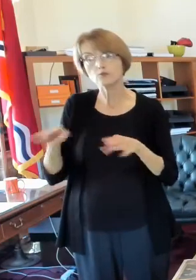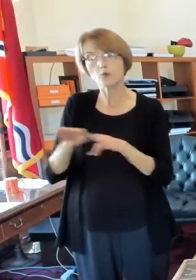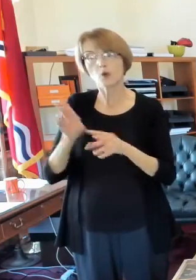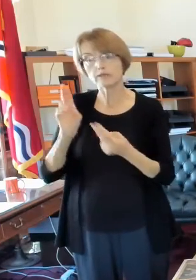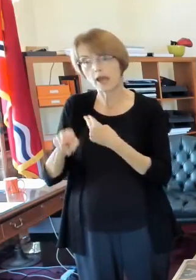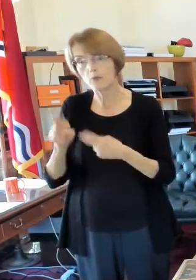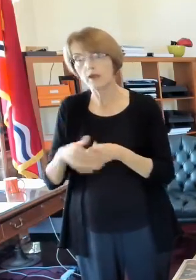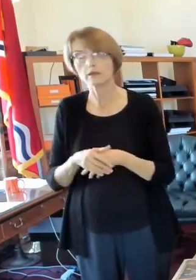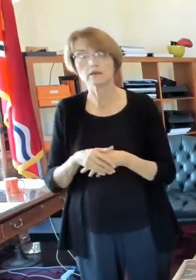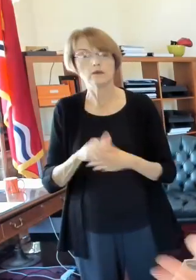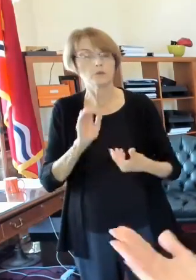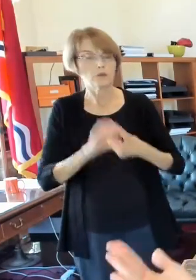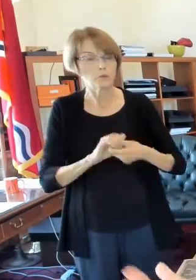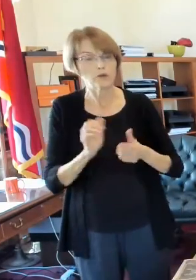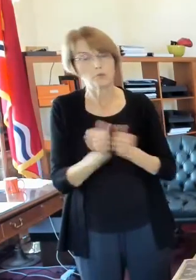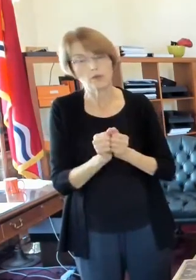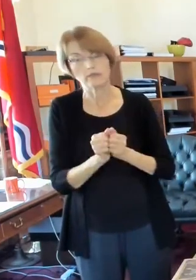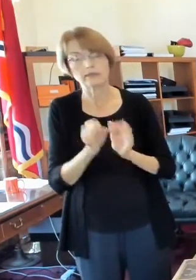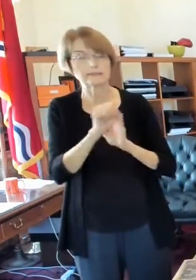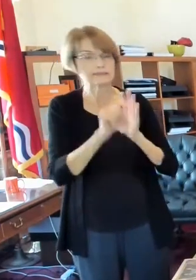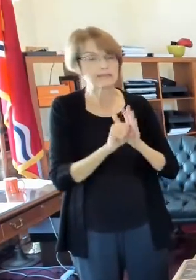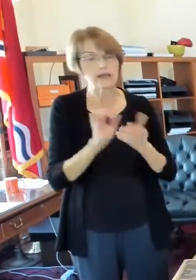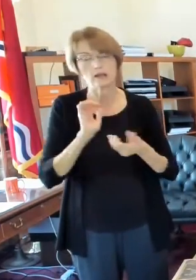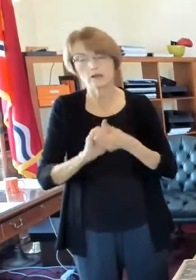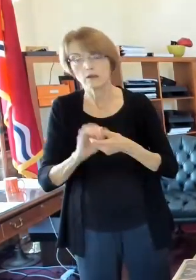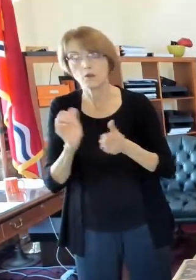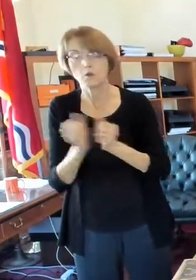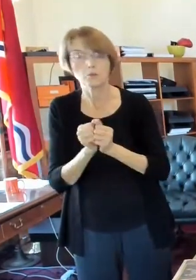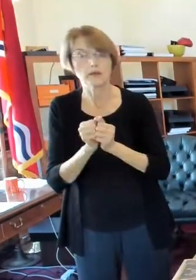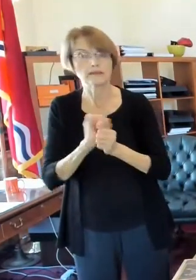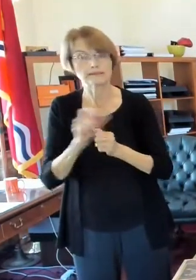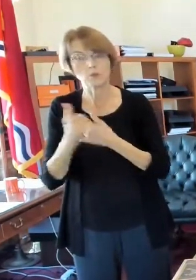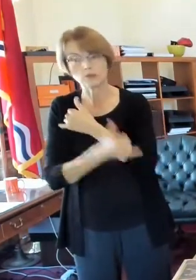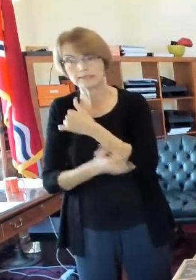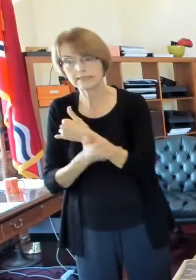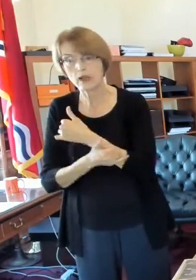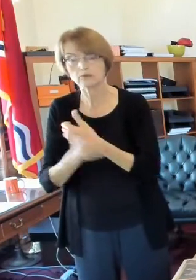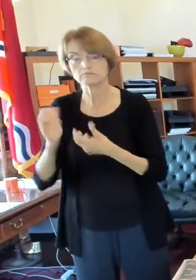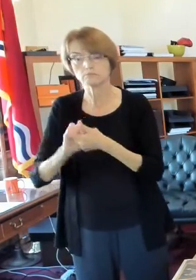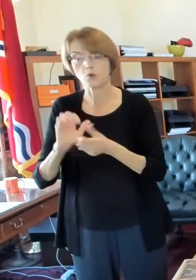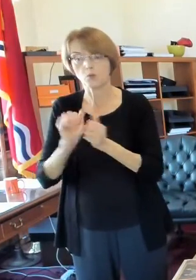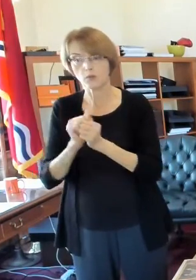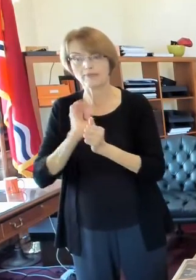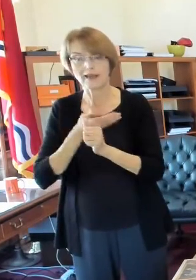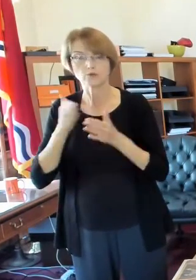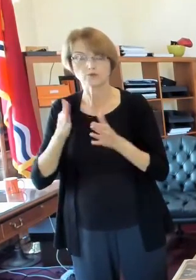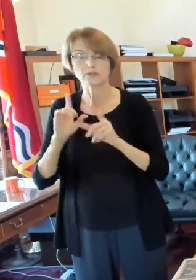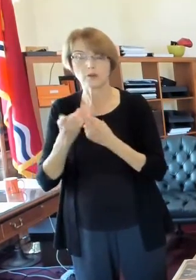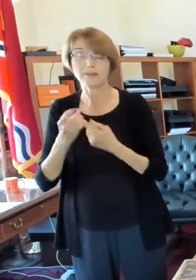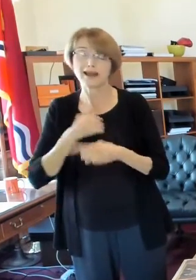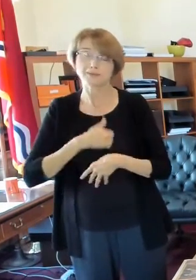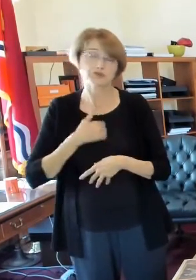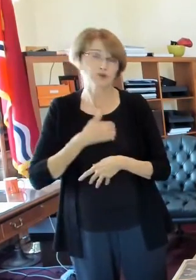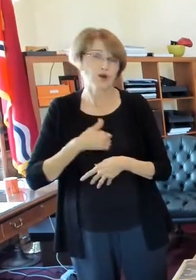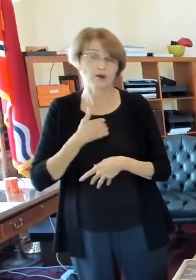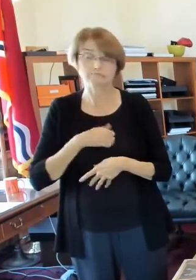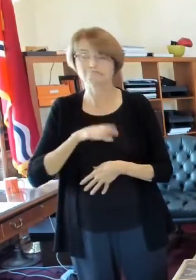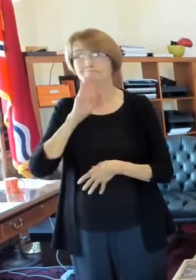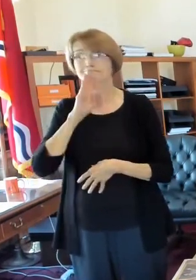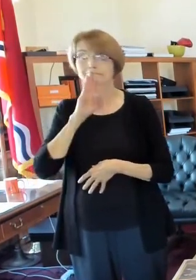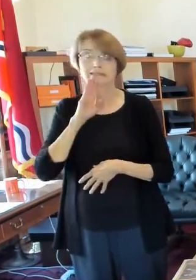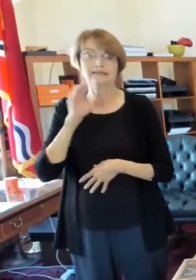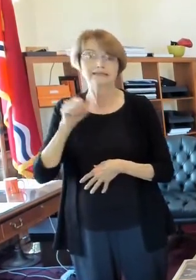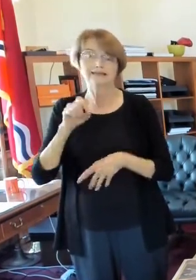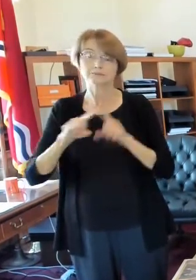St. Louis County, we coordinate it with our own street department. So I'm sorry for your inconvenience, but it had to be, those bridges had